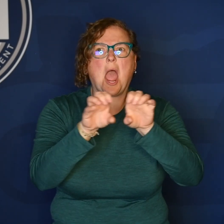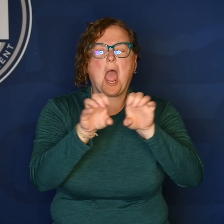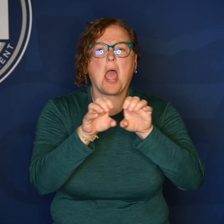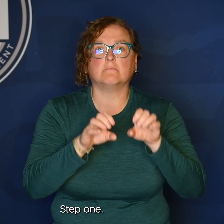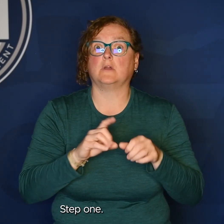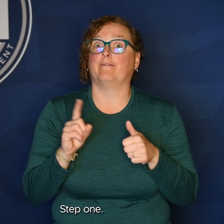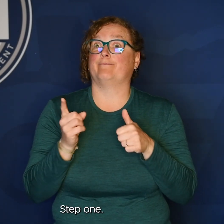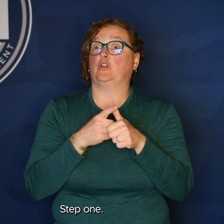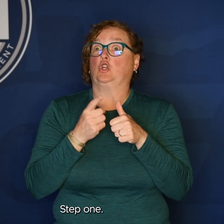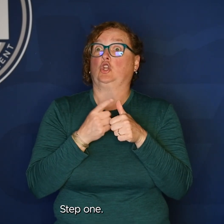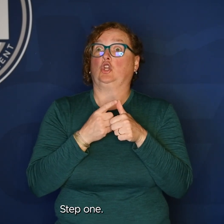Step 1.